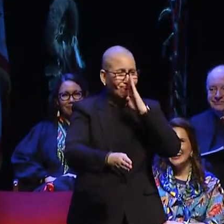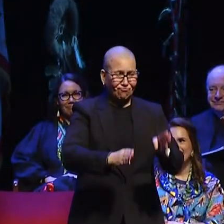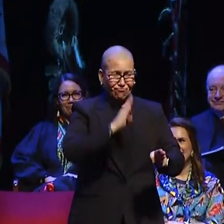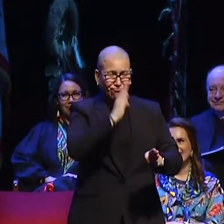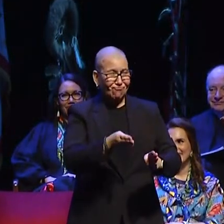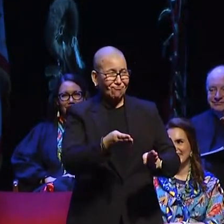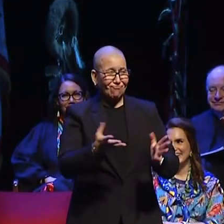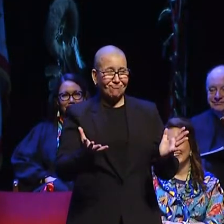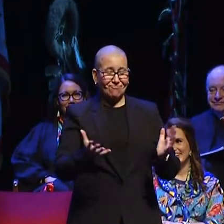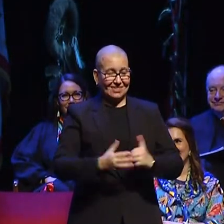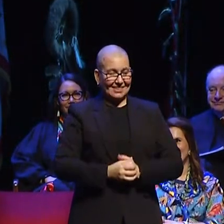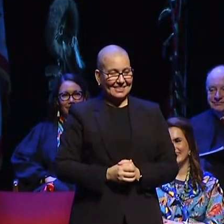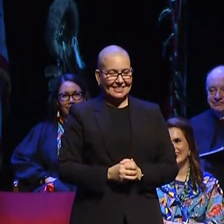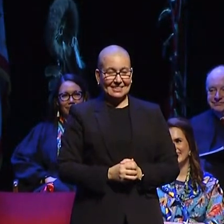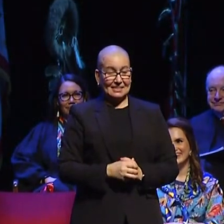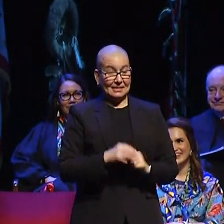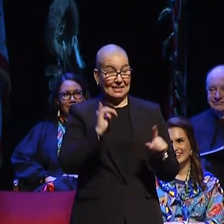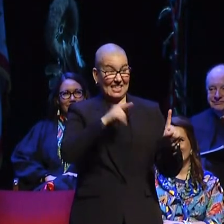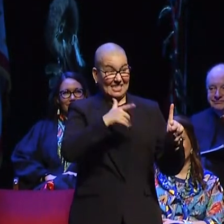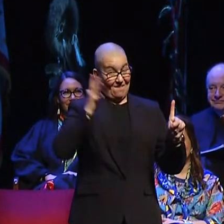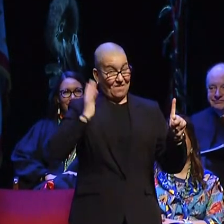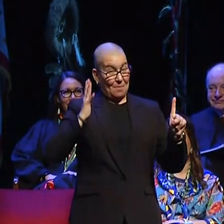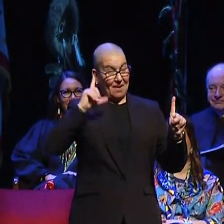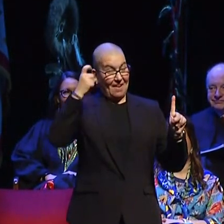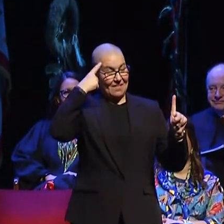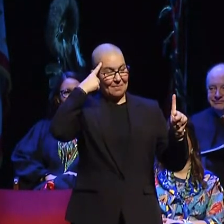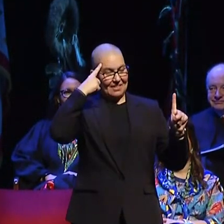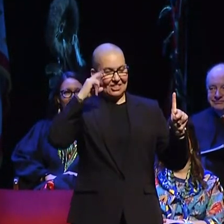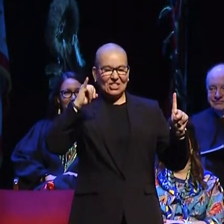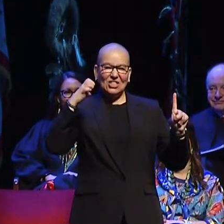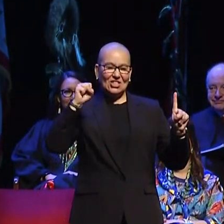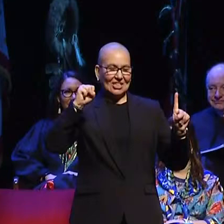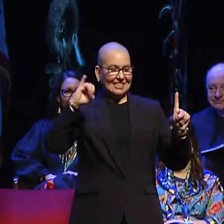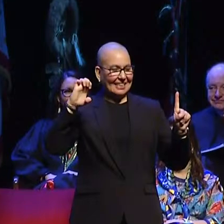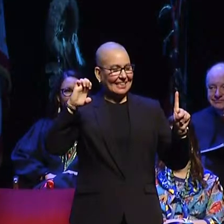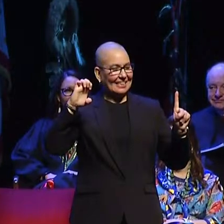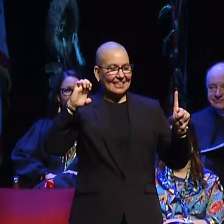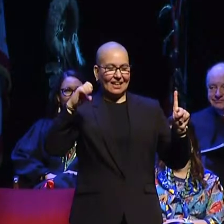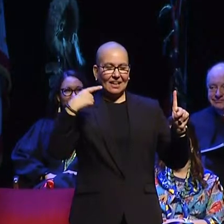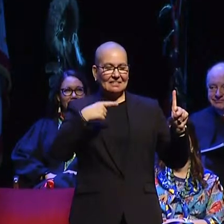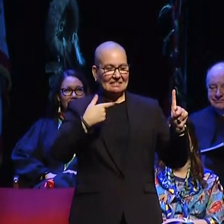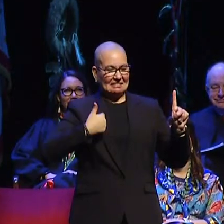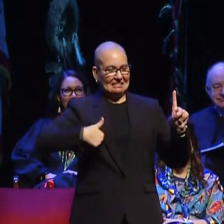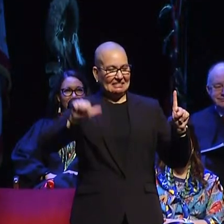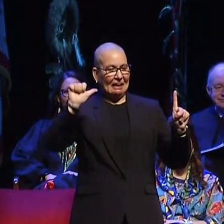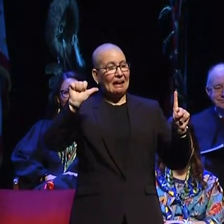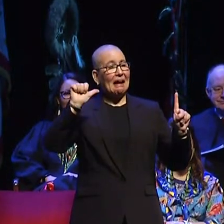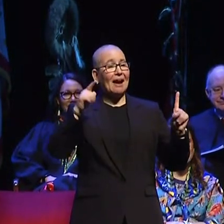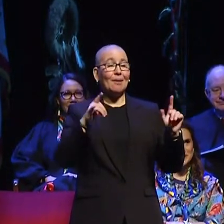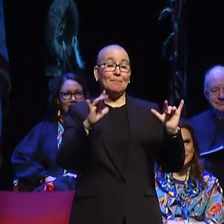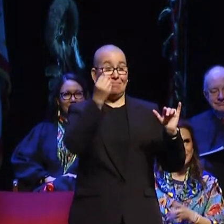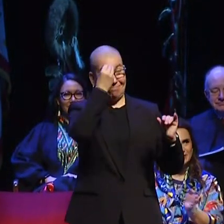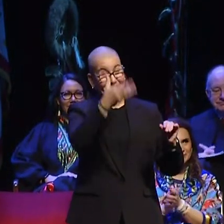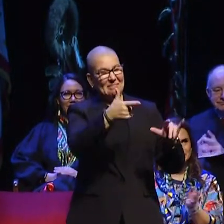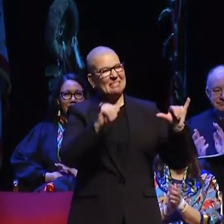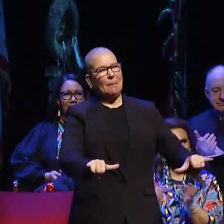Only a former governor and only Jesse Ventura can give that, and the state of Minnesota has benefited from that advice. Thank you,